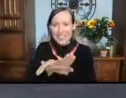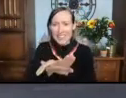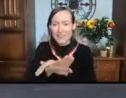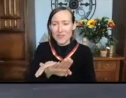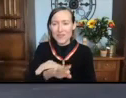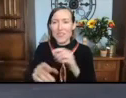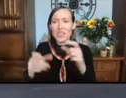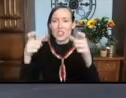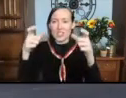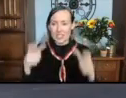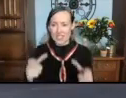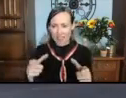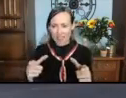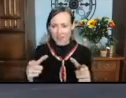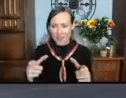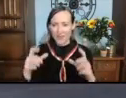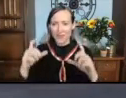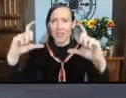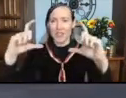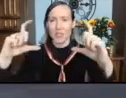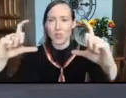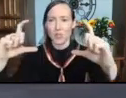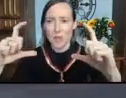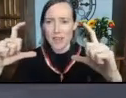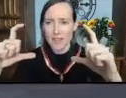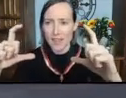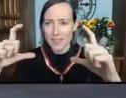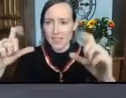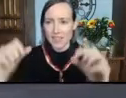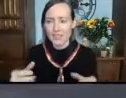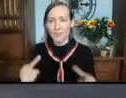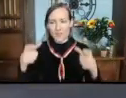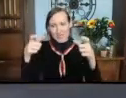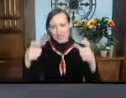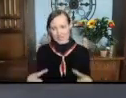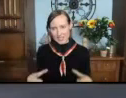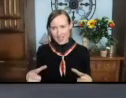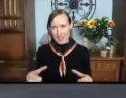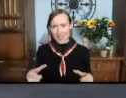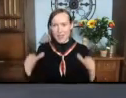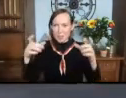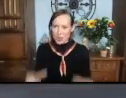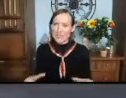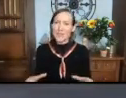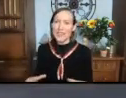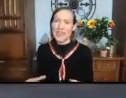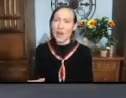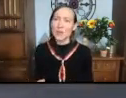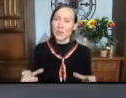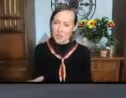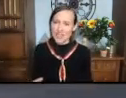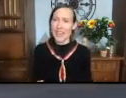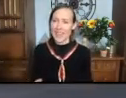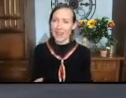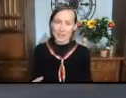in to stay. So you're making like C's to stay, like you're putting something down for